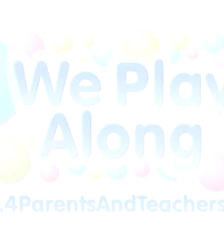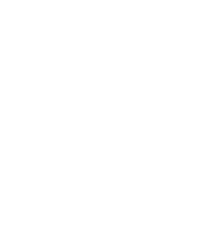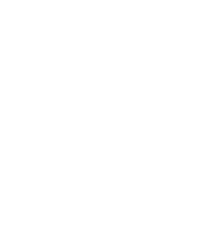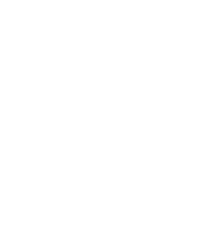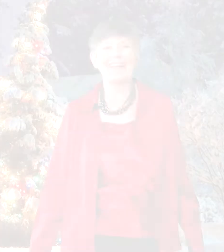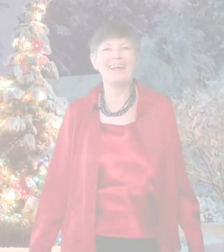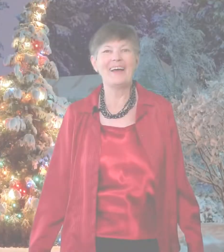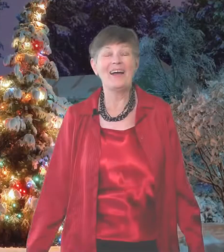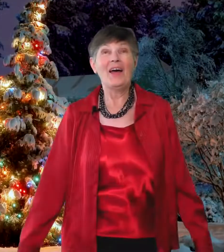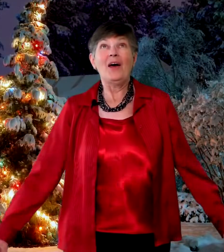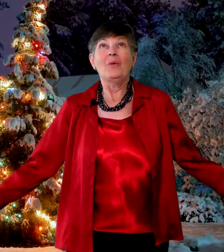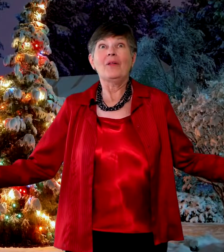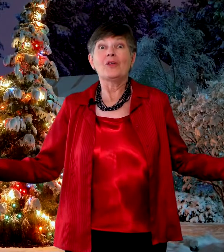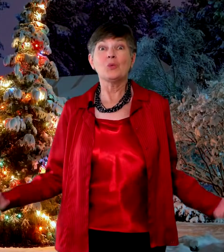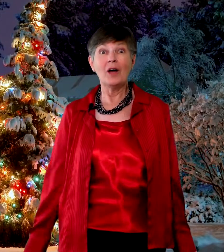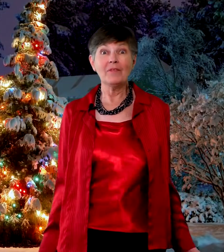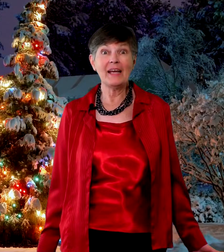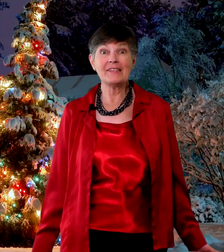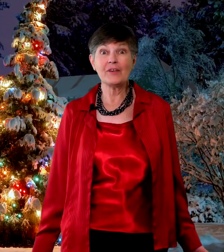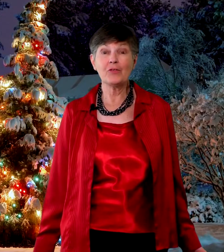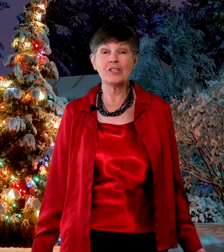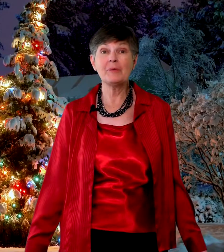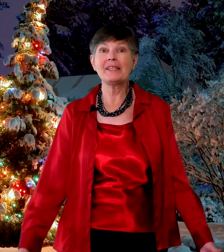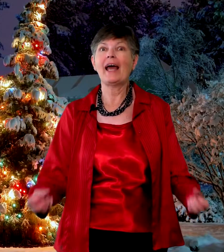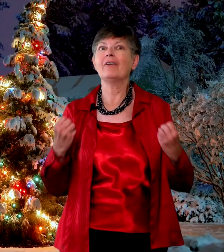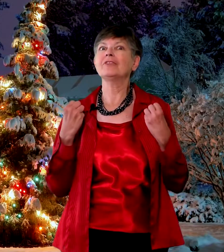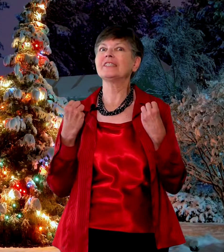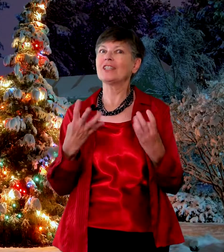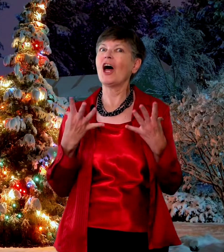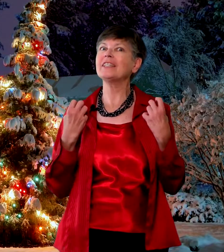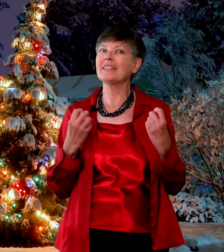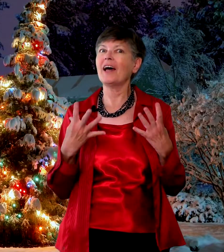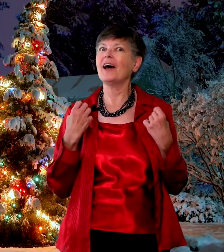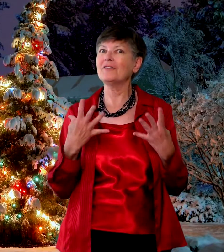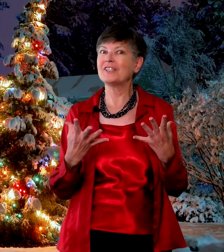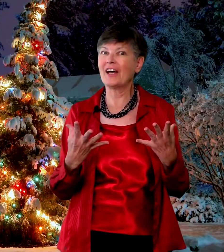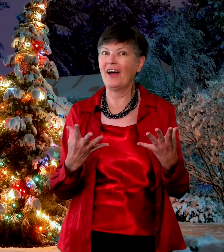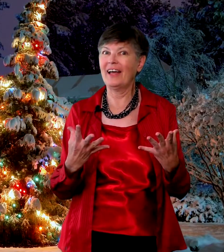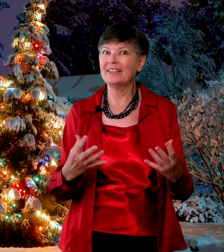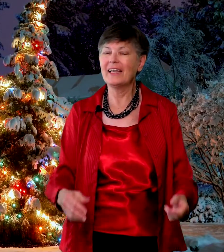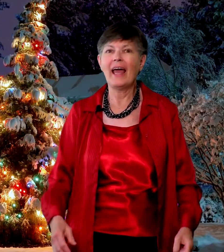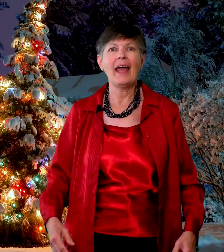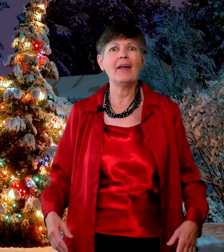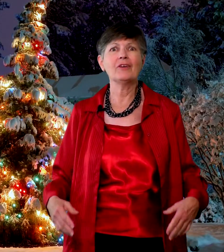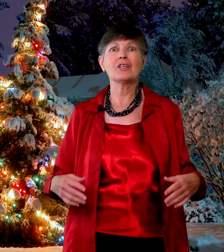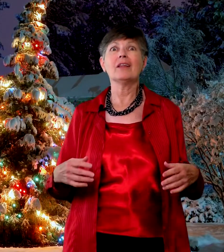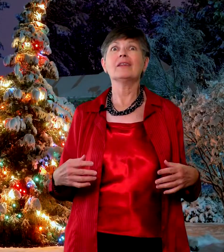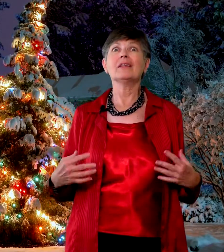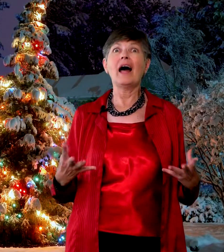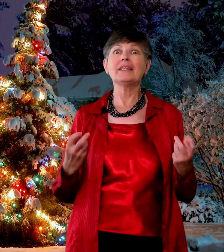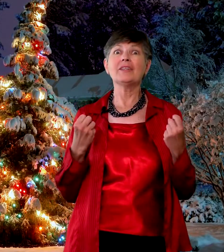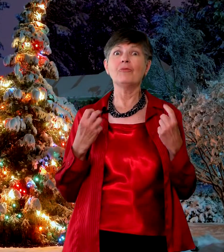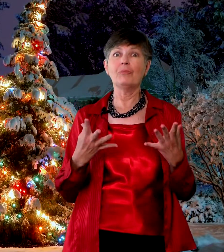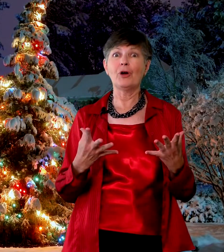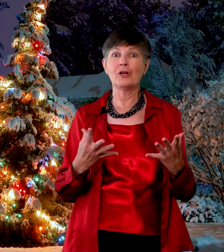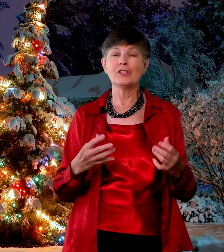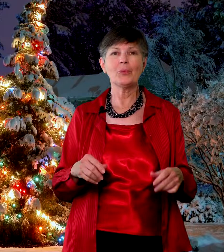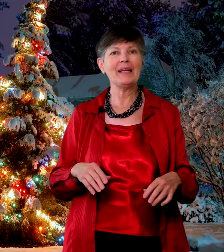too. Well, the 12 days of Christmas have lots of signs, and there's lots of birds, so we need